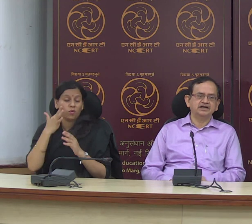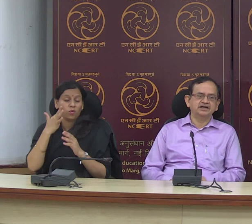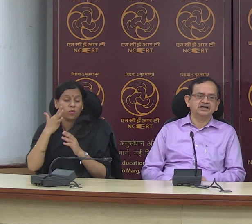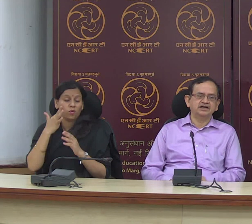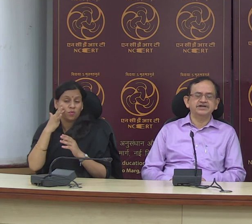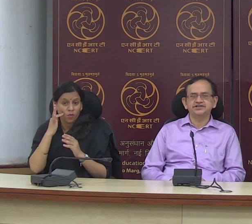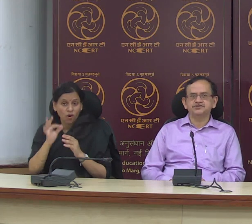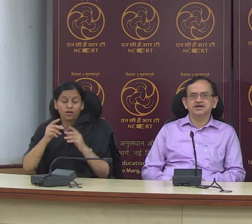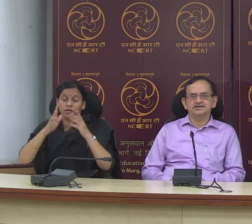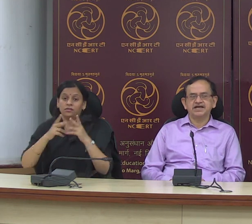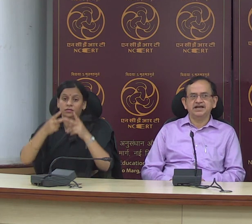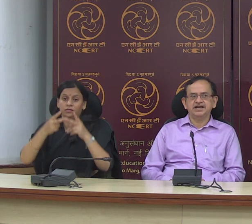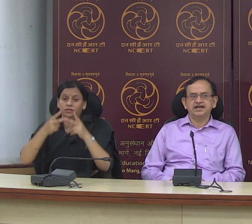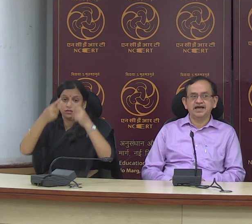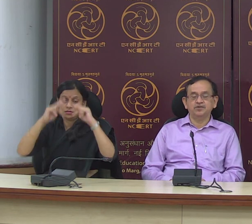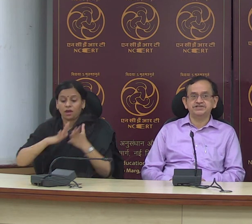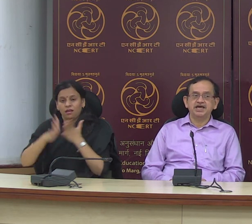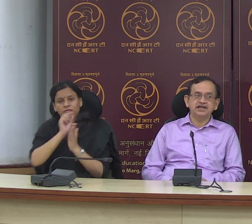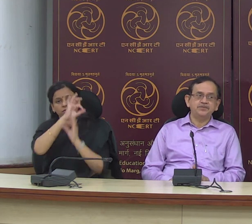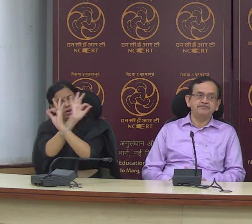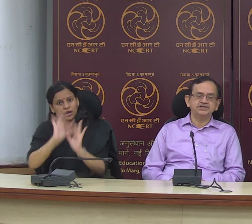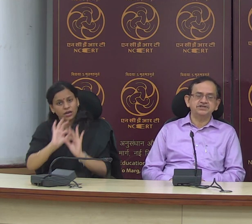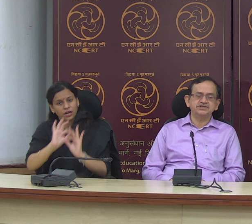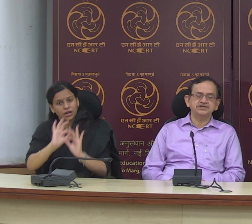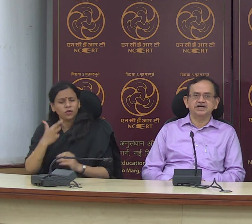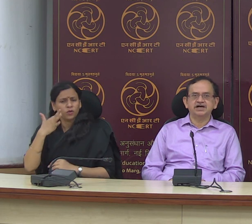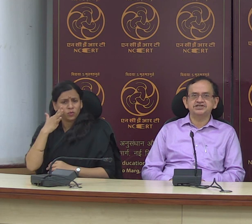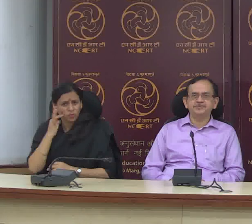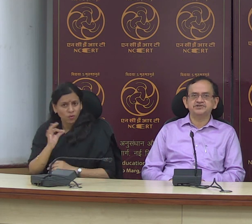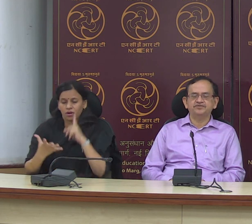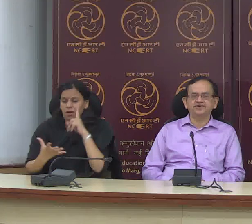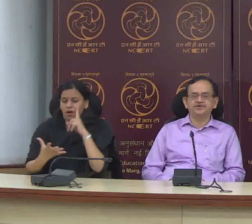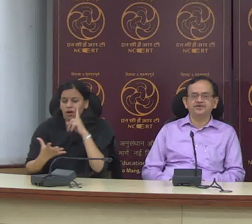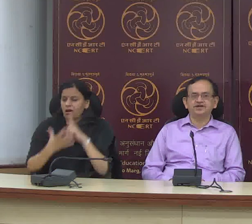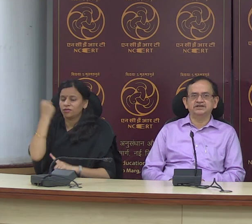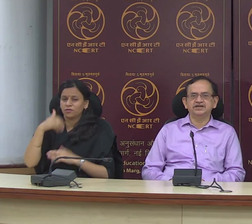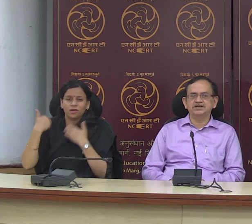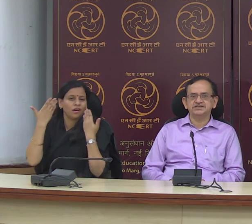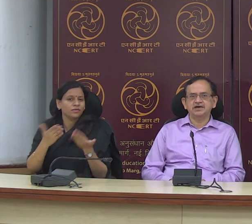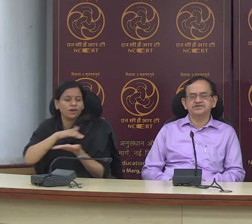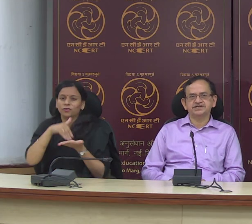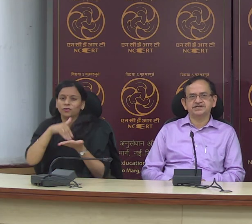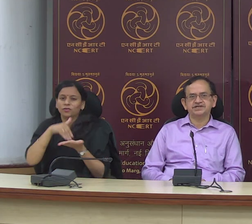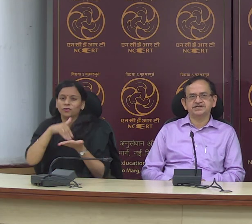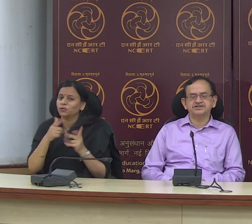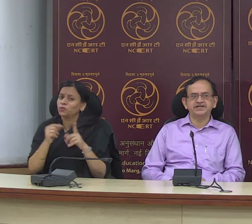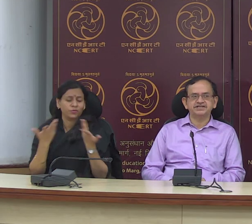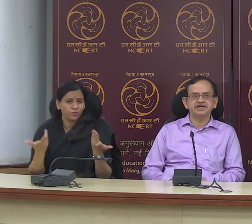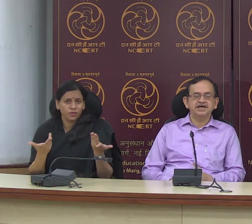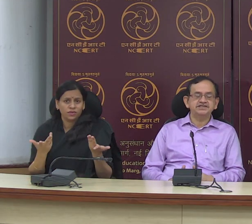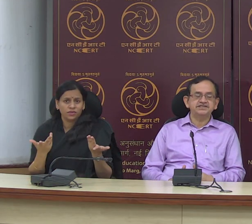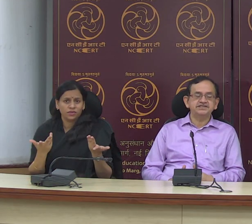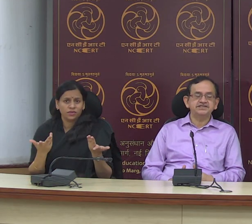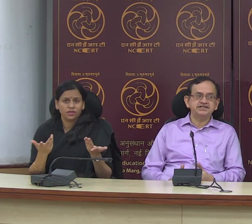been converted into sign language. Another very important achievement of the Indian Sign Language Research and Training